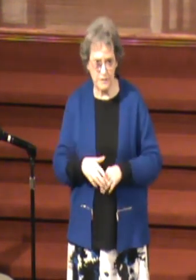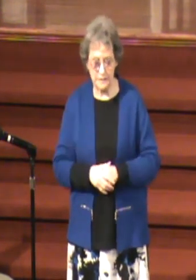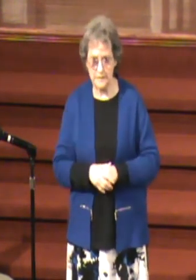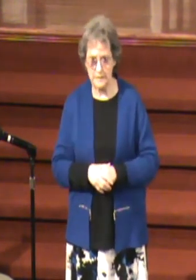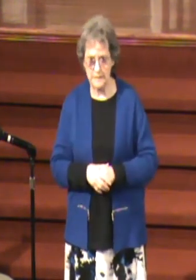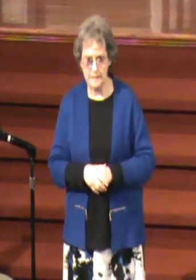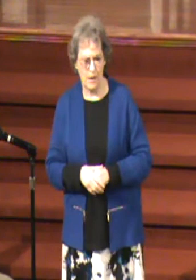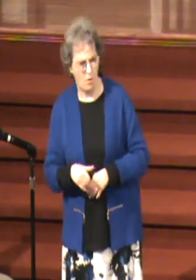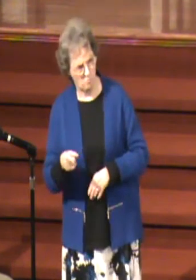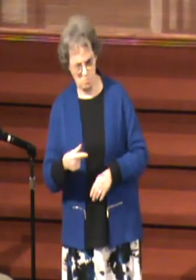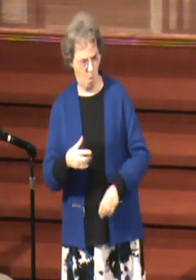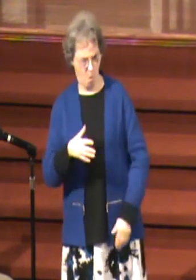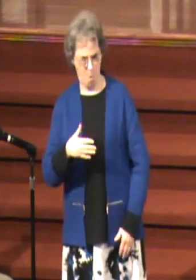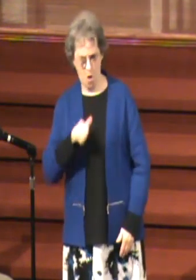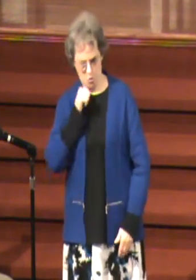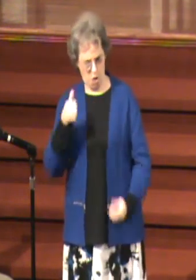look at that being a challenge whatsoever.